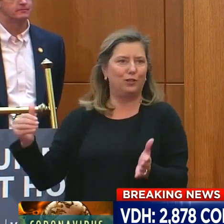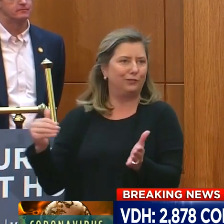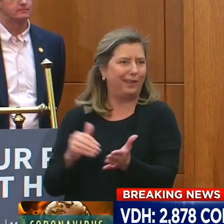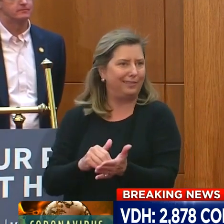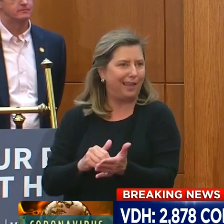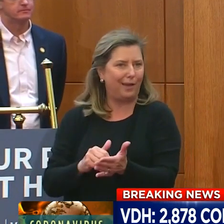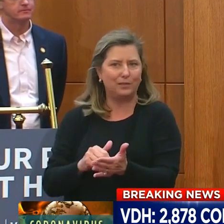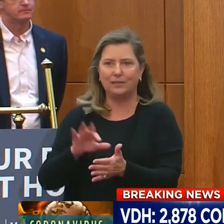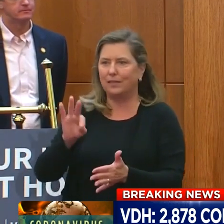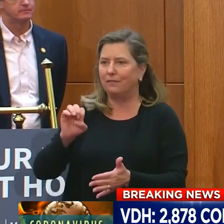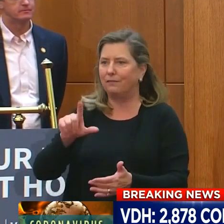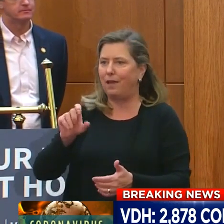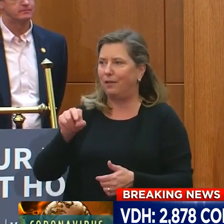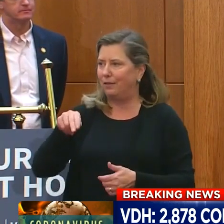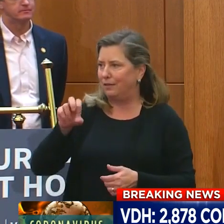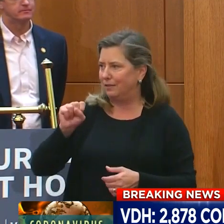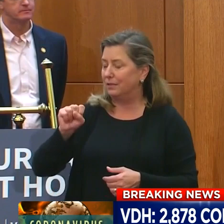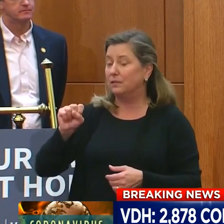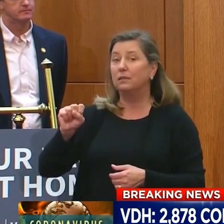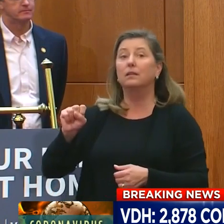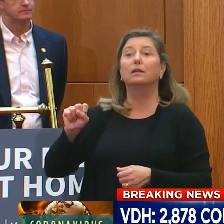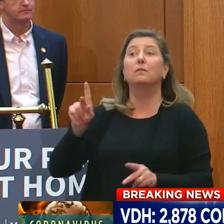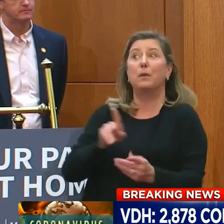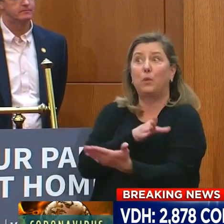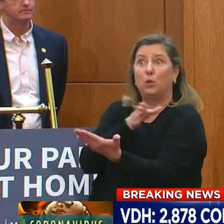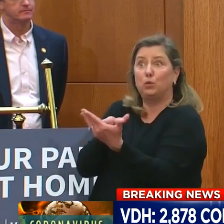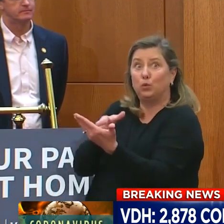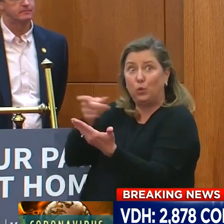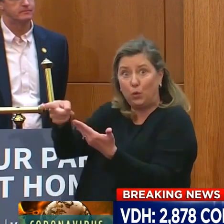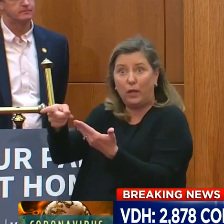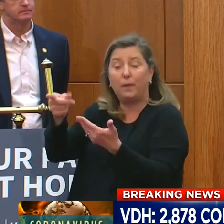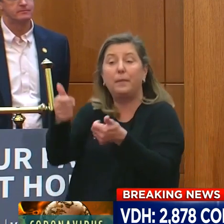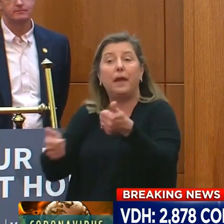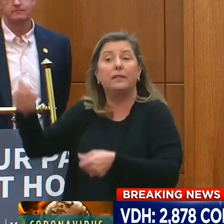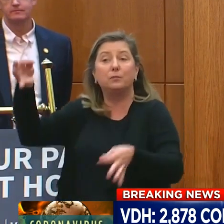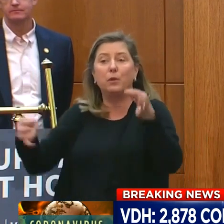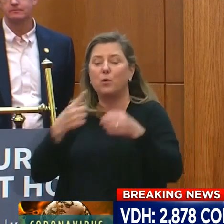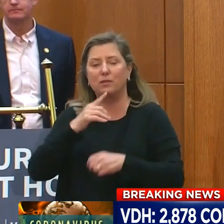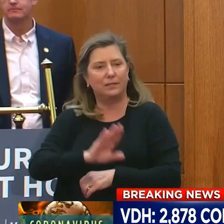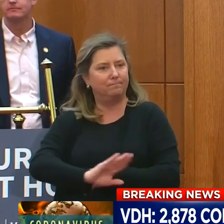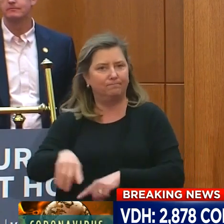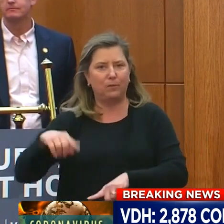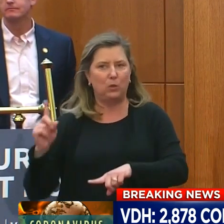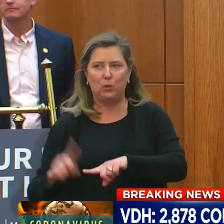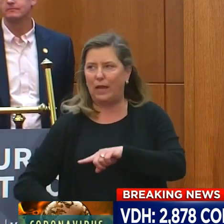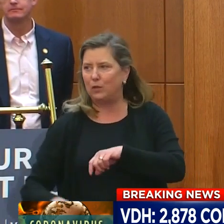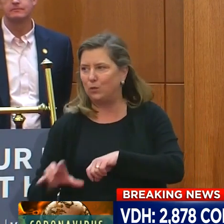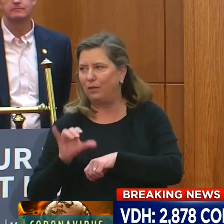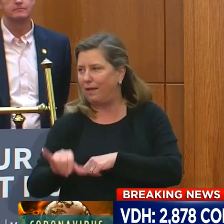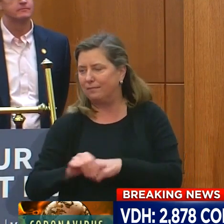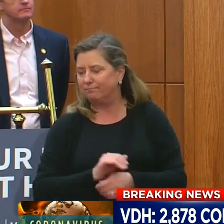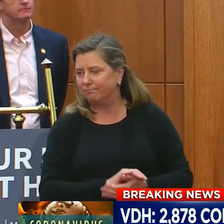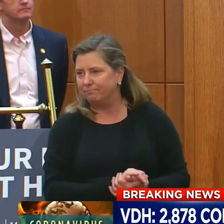200,000 felons. And he was sued, and the Supreme Court held he could not do that.